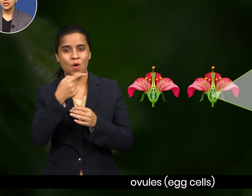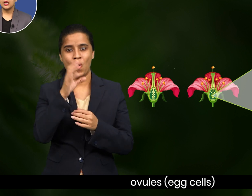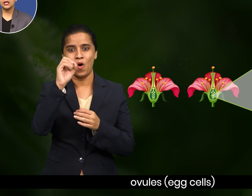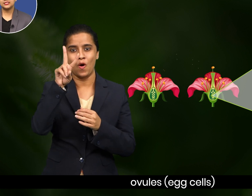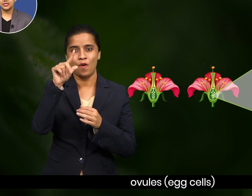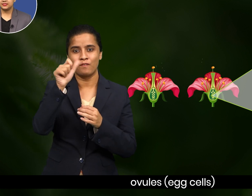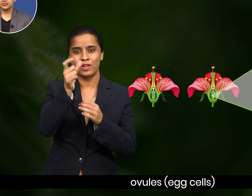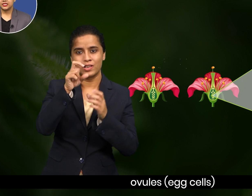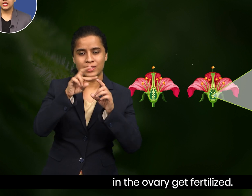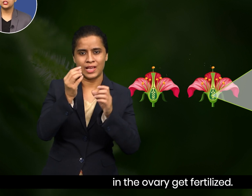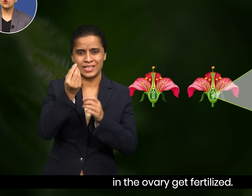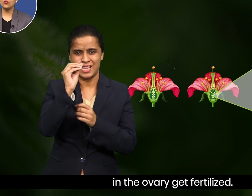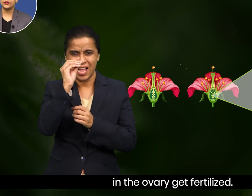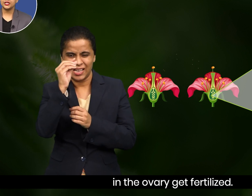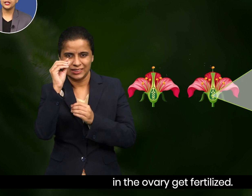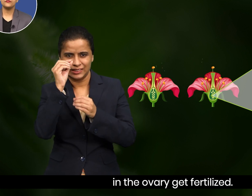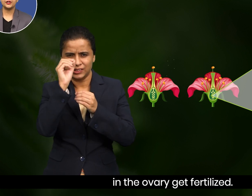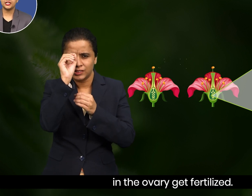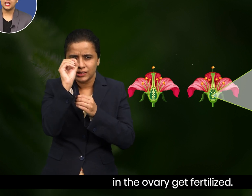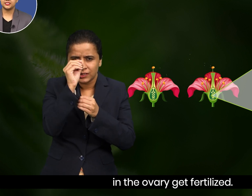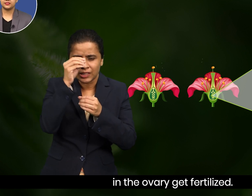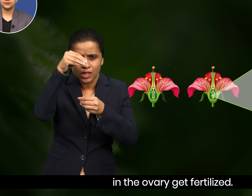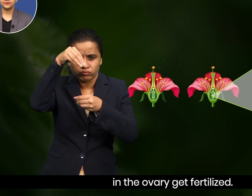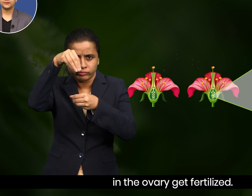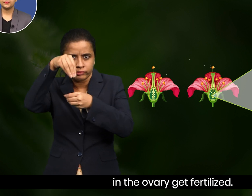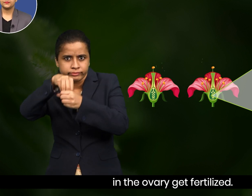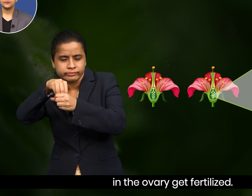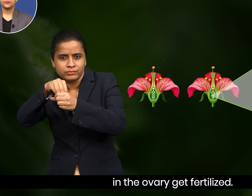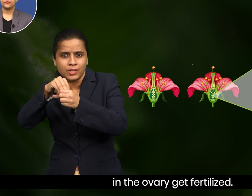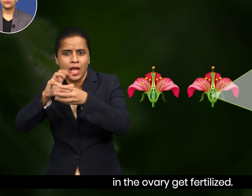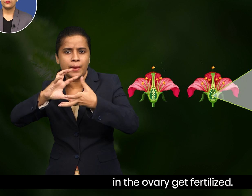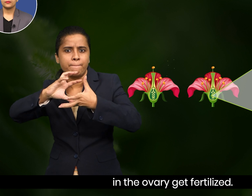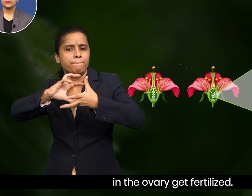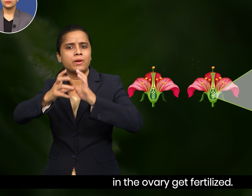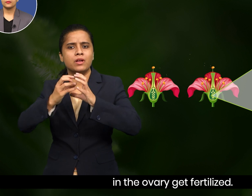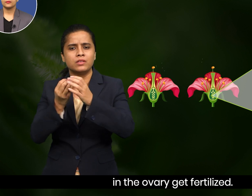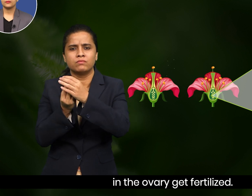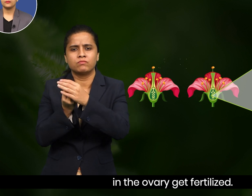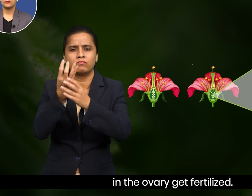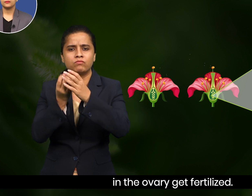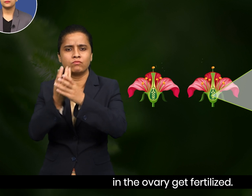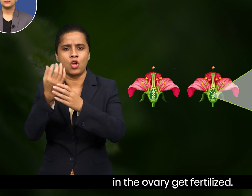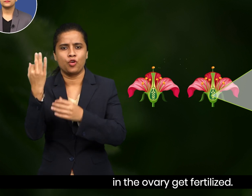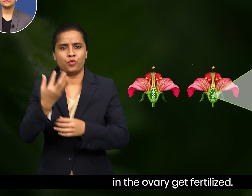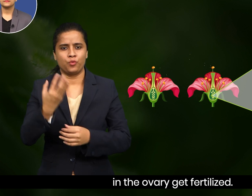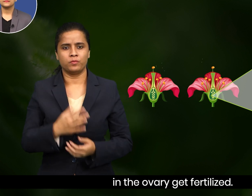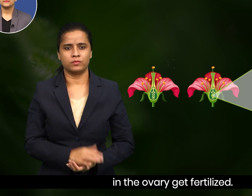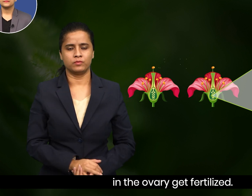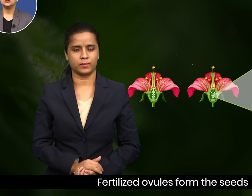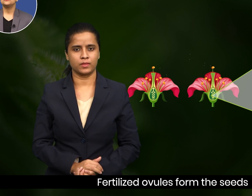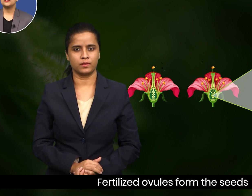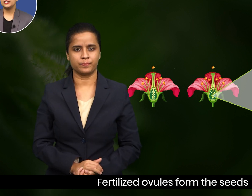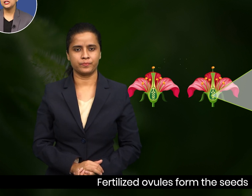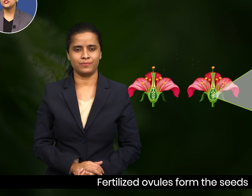ovules, egg cells in the ovary get fertilized.